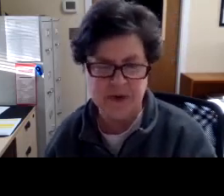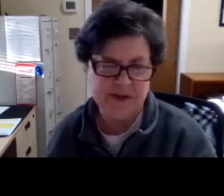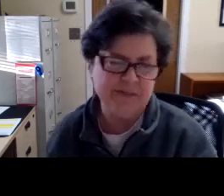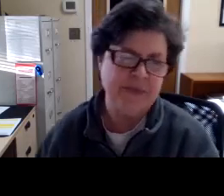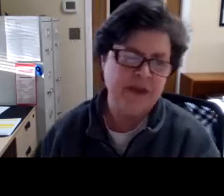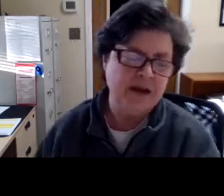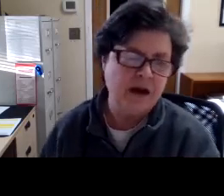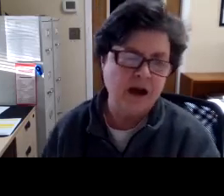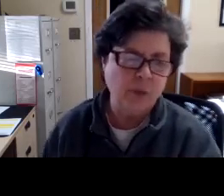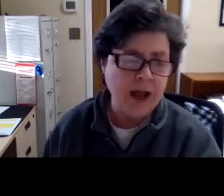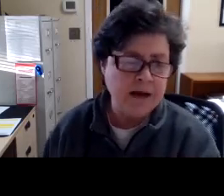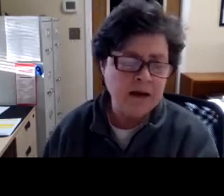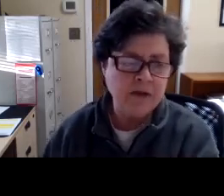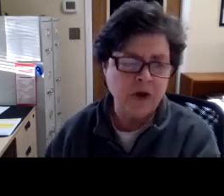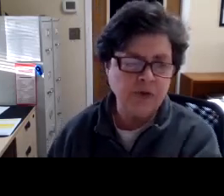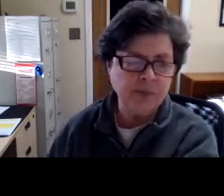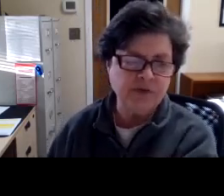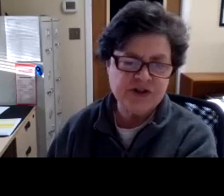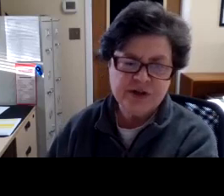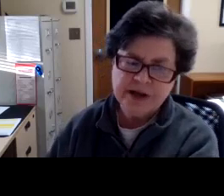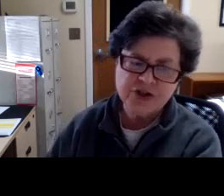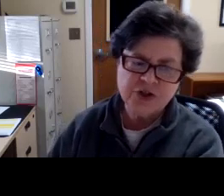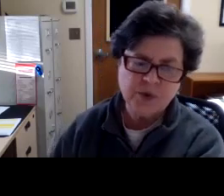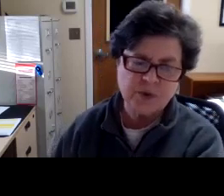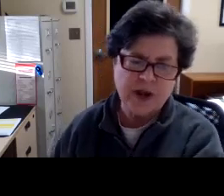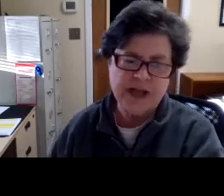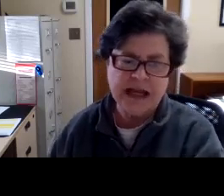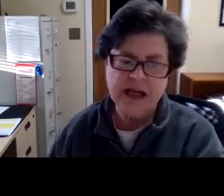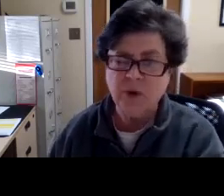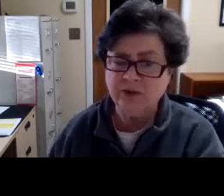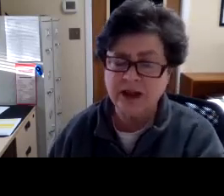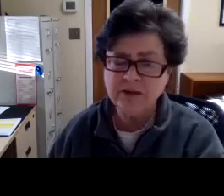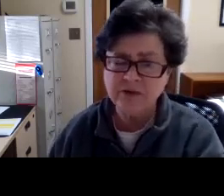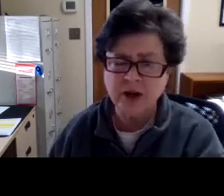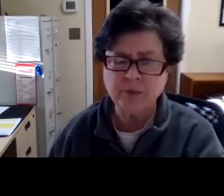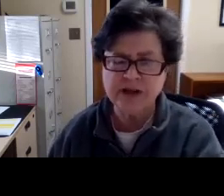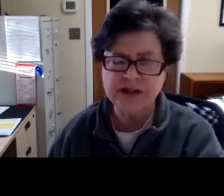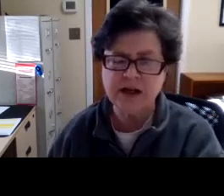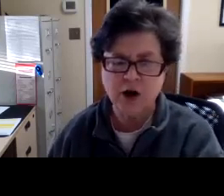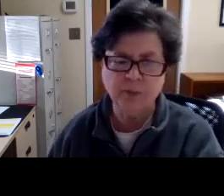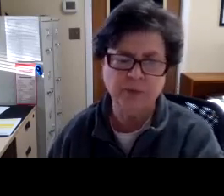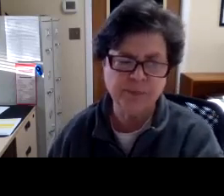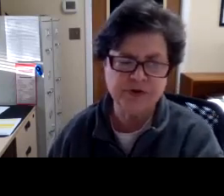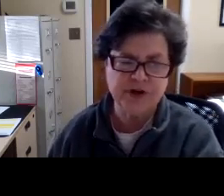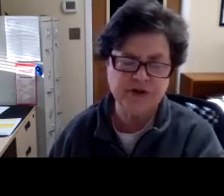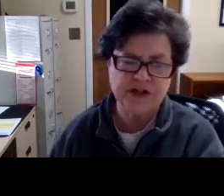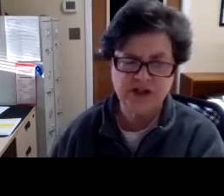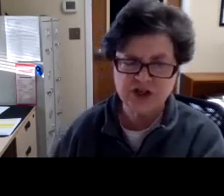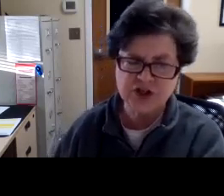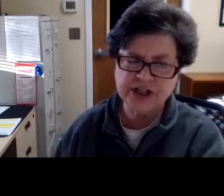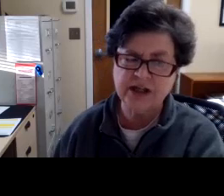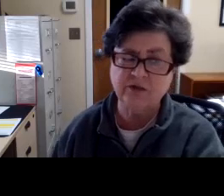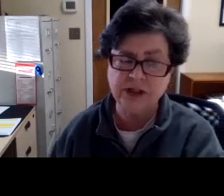in this report. One, the only prevention mentioned was around ending one's life, not preventing harms